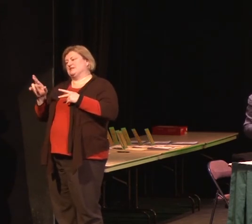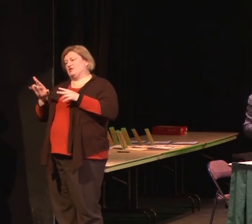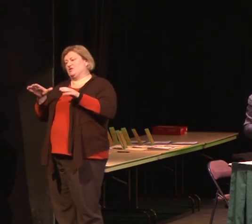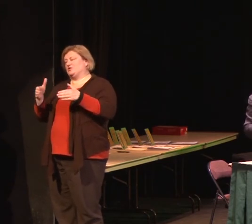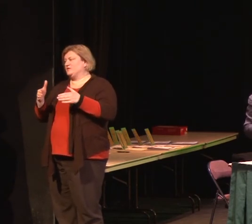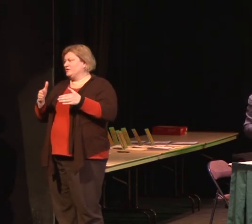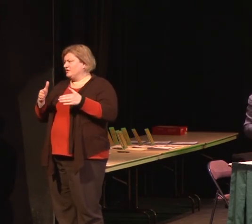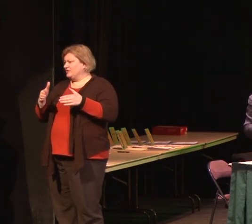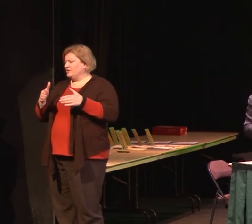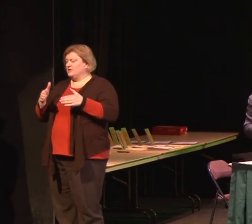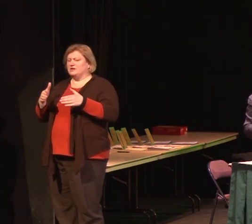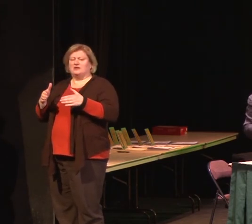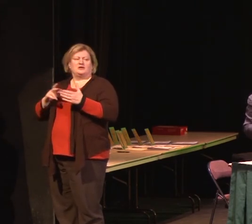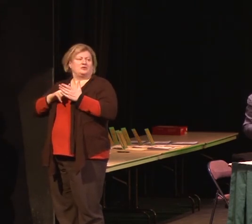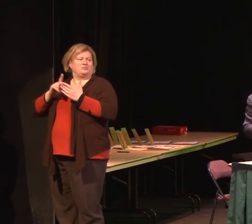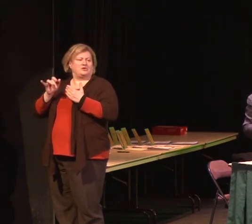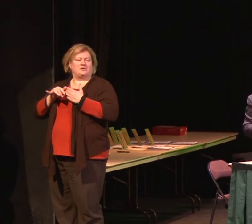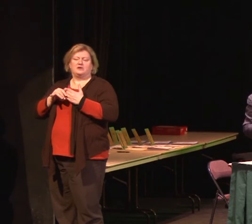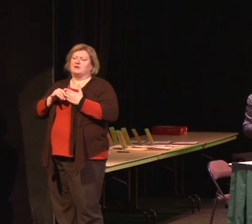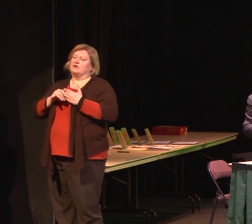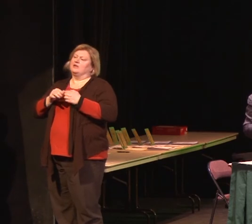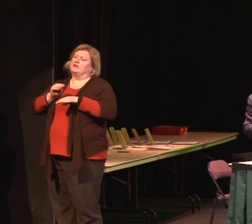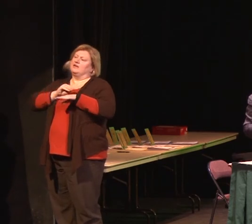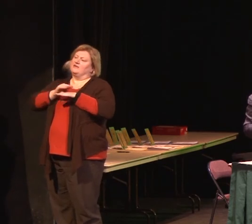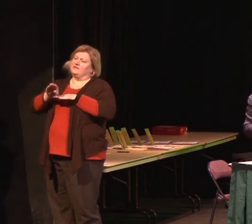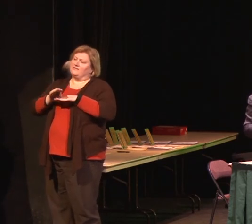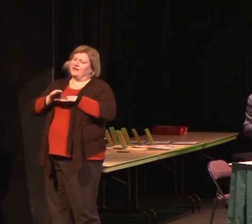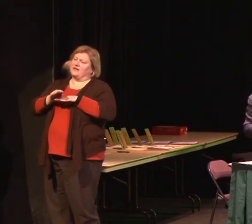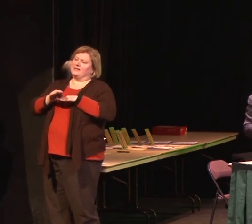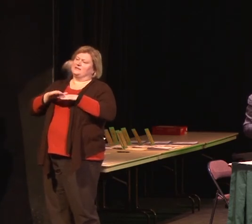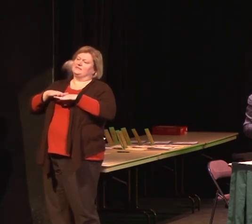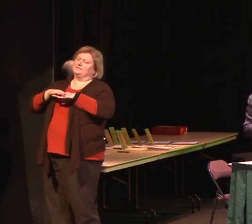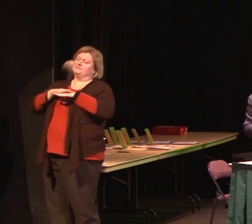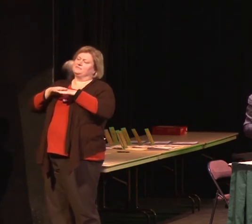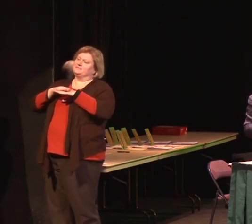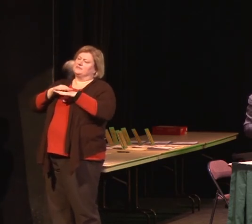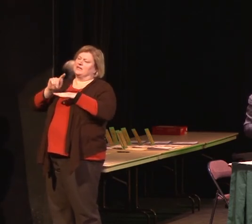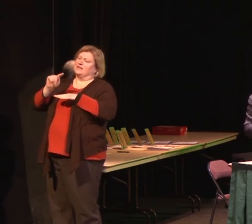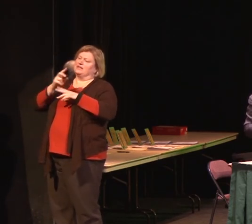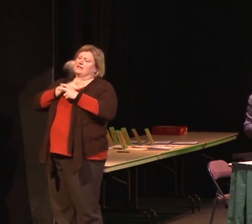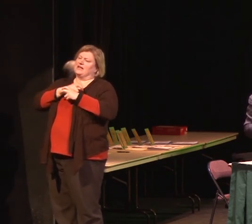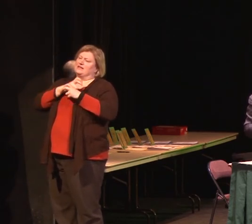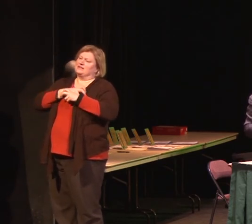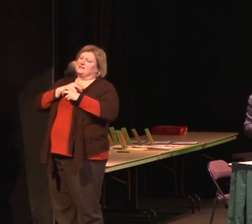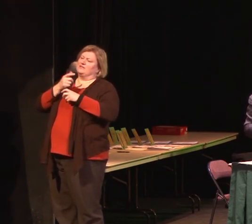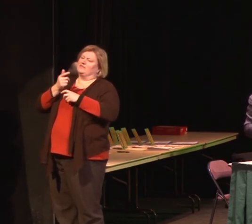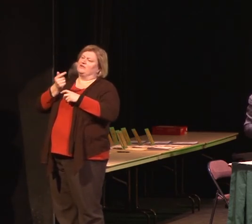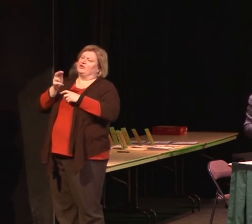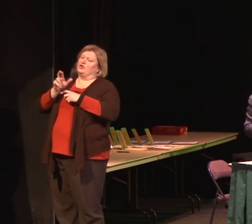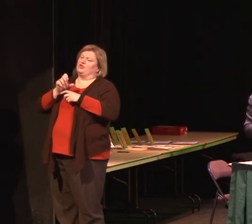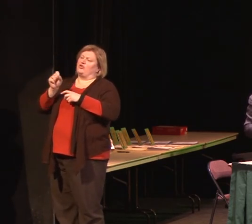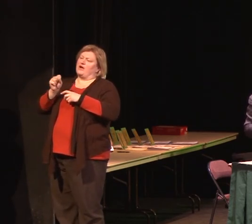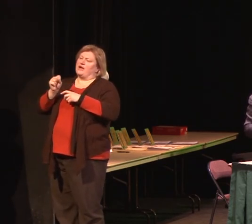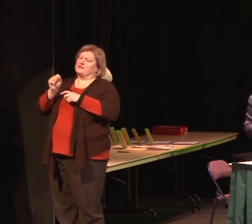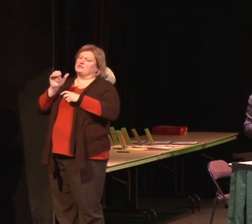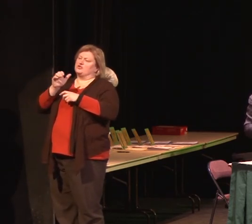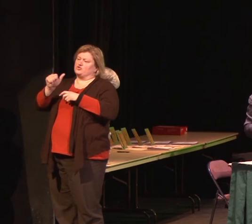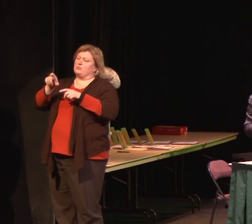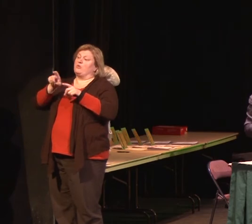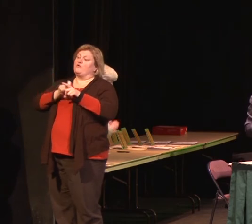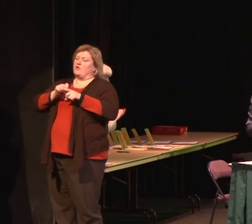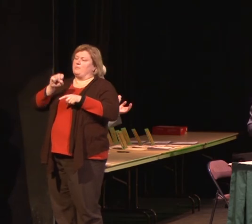The project is titled The Effects of Sediment Toxicity on Juvenile Grass Shrimp from Bishopstang High